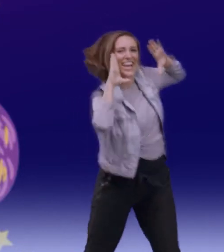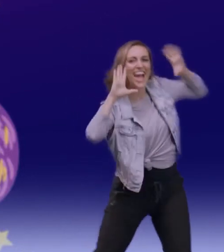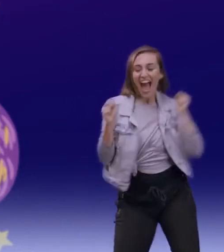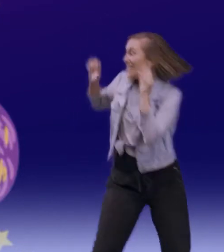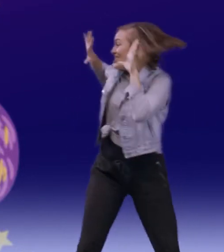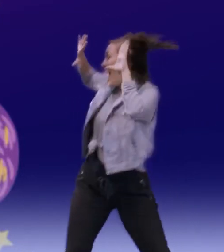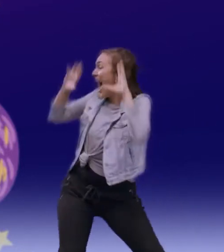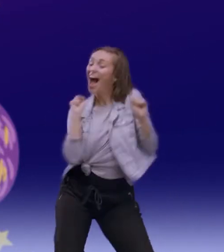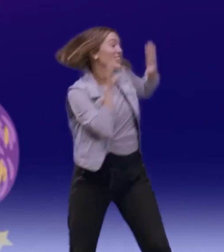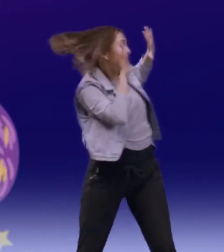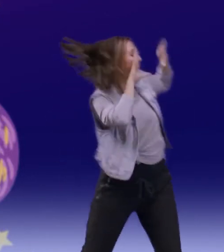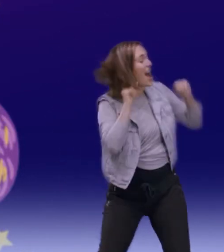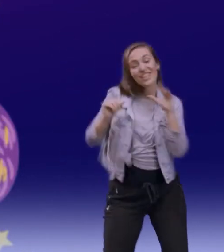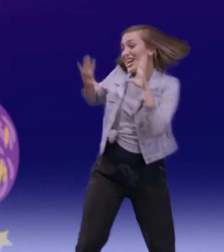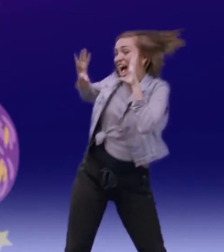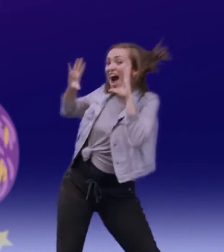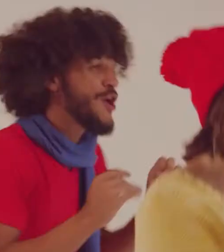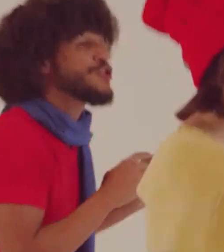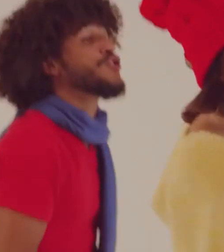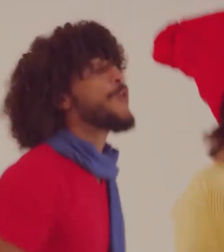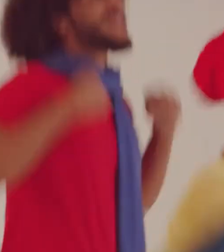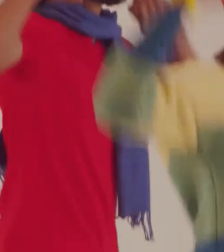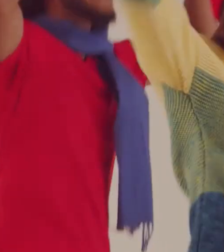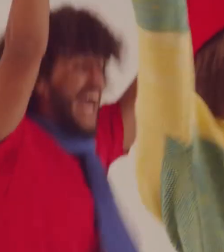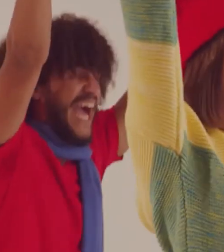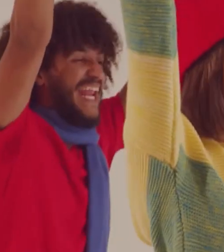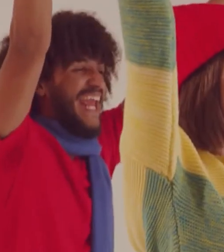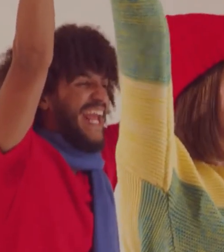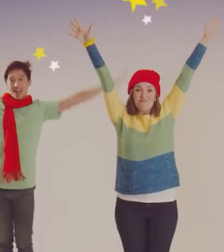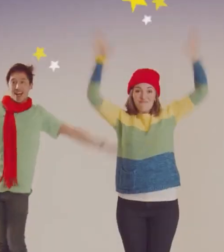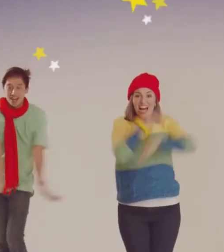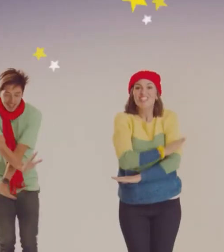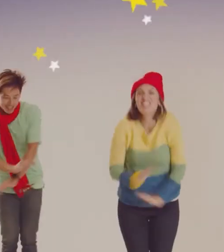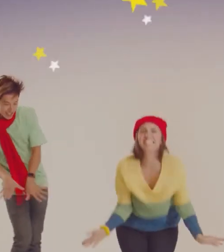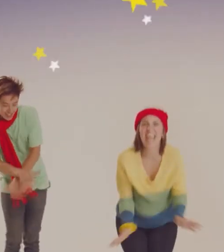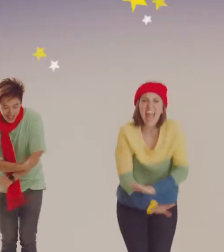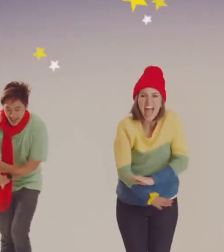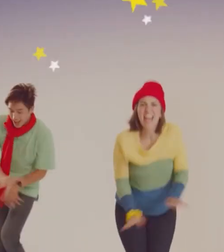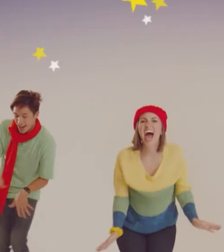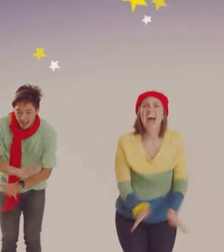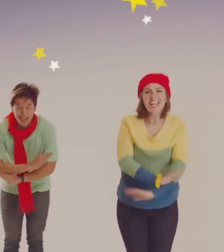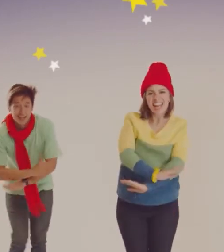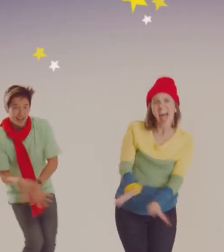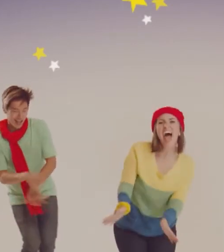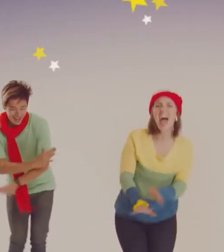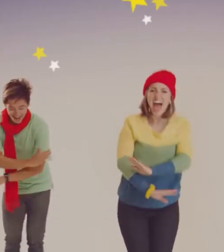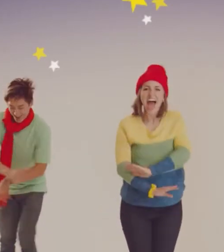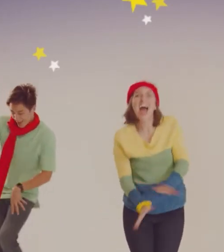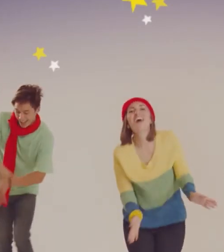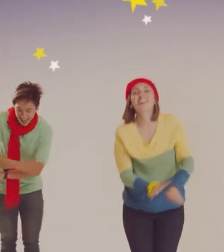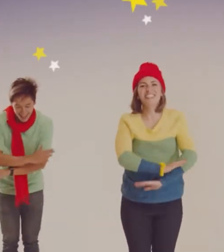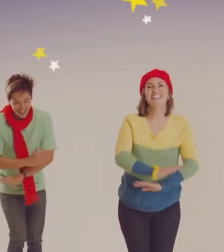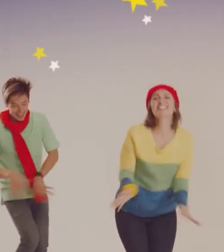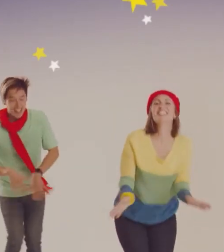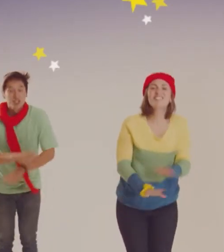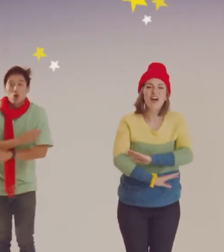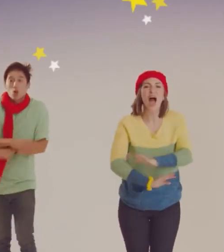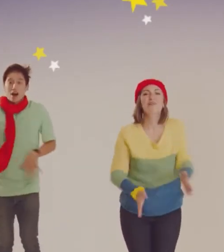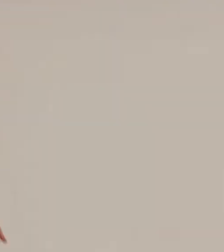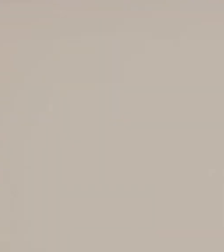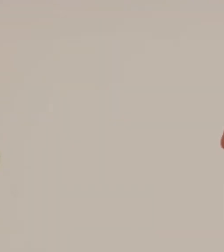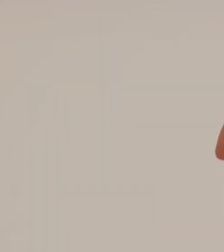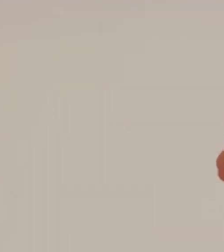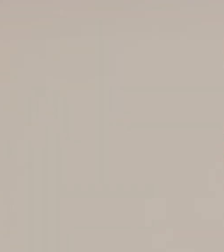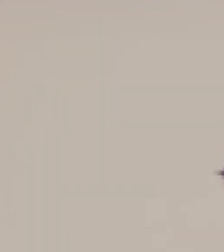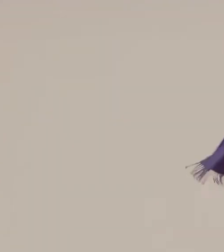And shout, shout, shout So excited, I just can't hide it now So